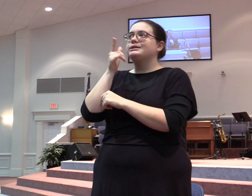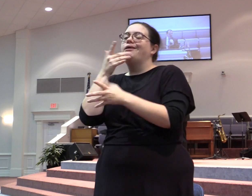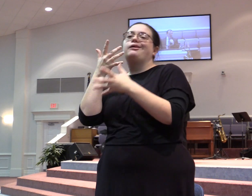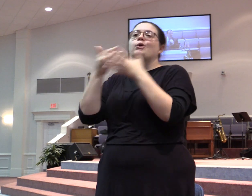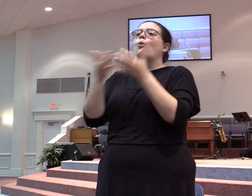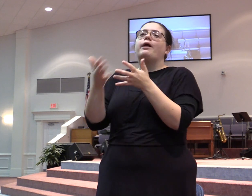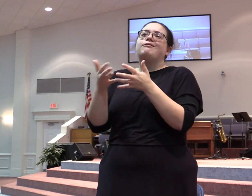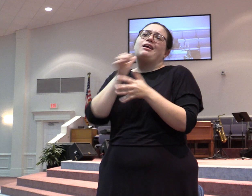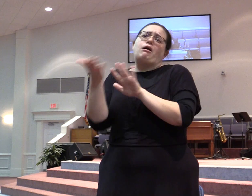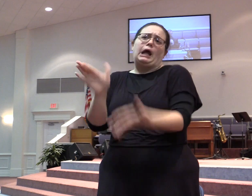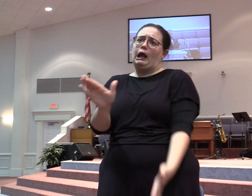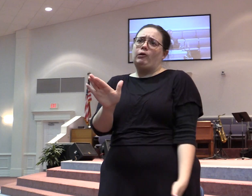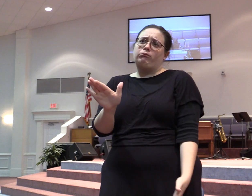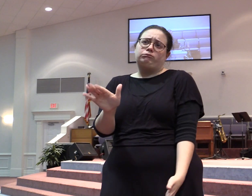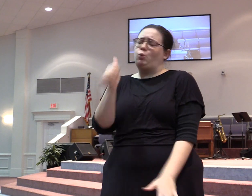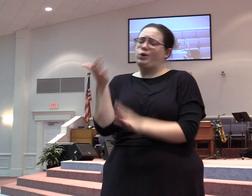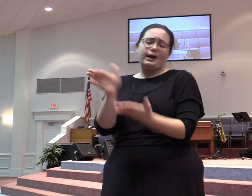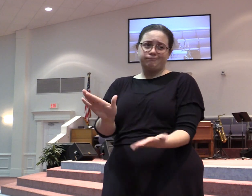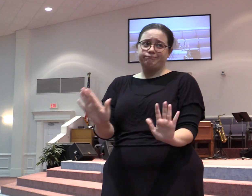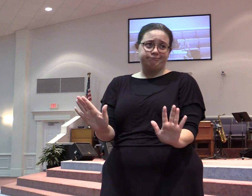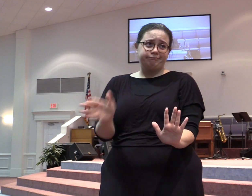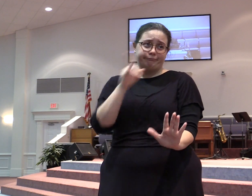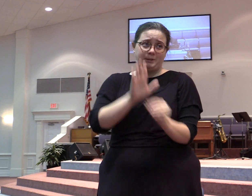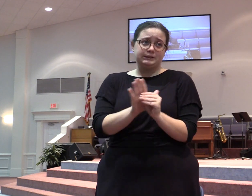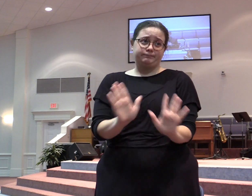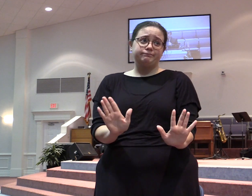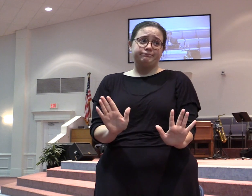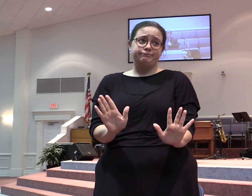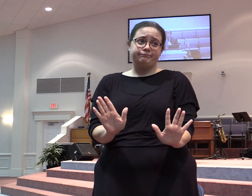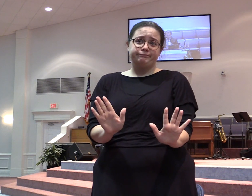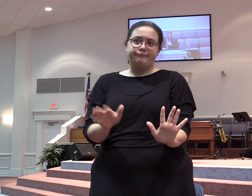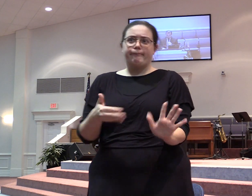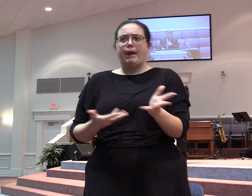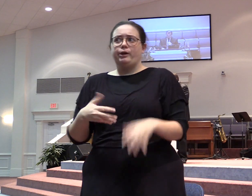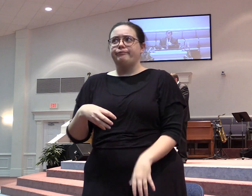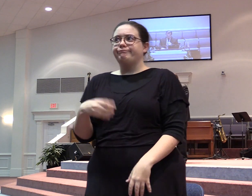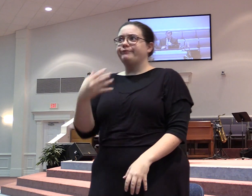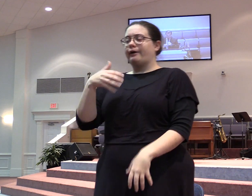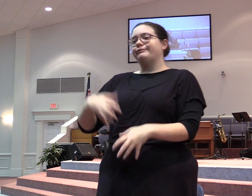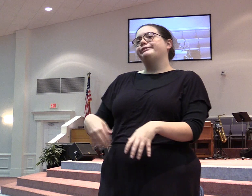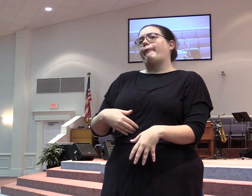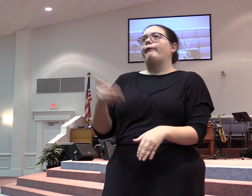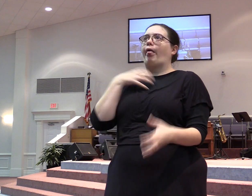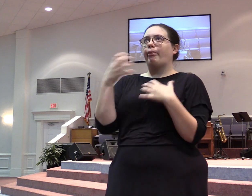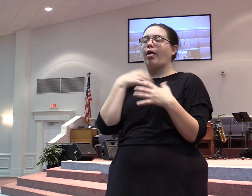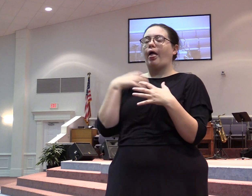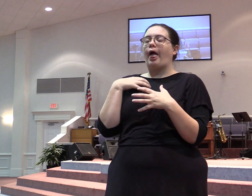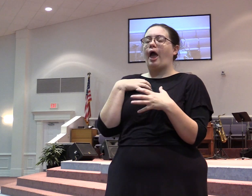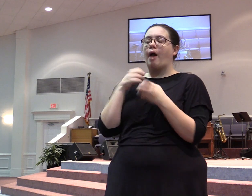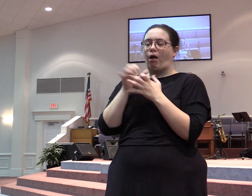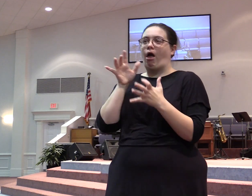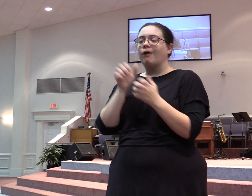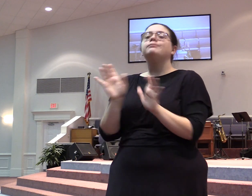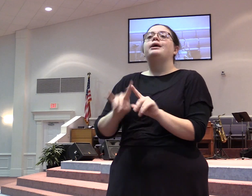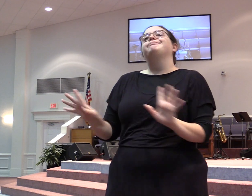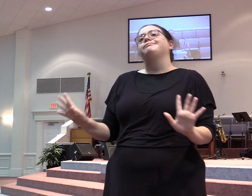going to die from that. Amen. We're with you. Our stomach may growl a time or two, but we'll be all right. I